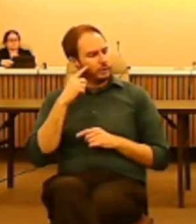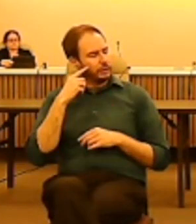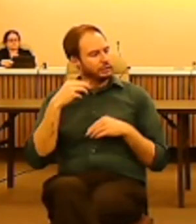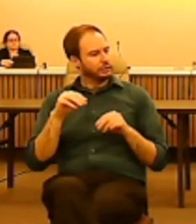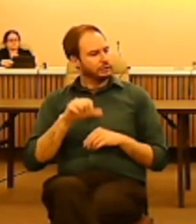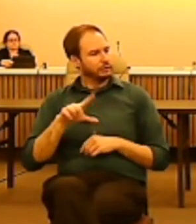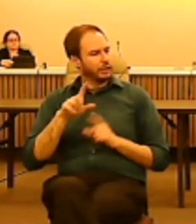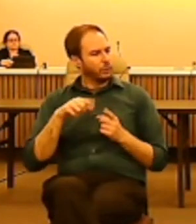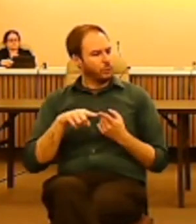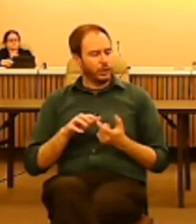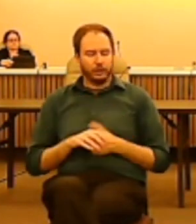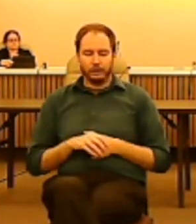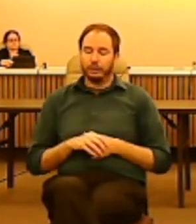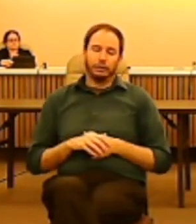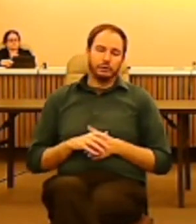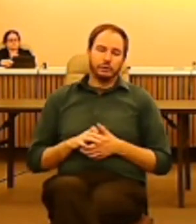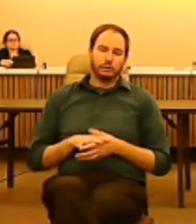be?